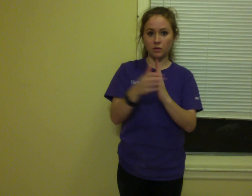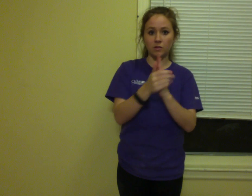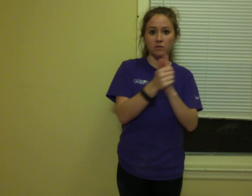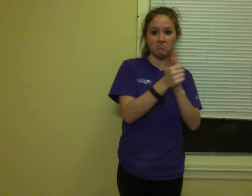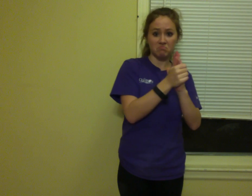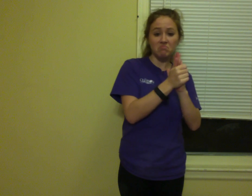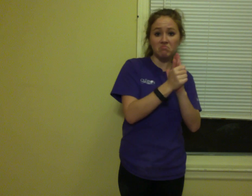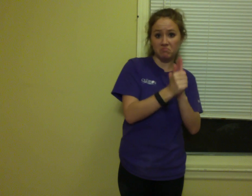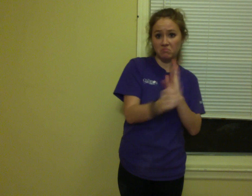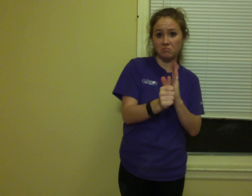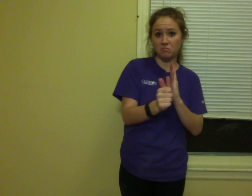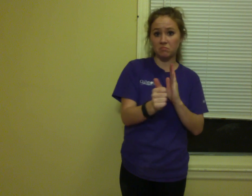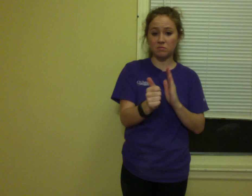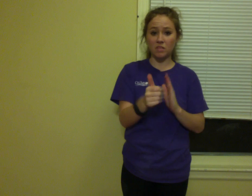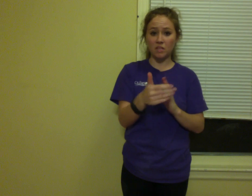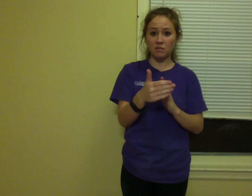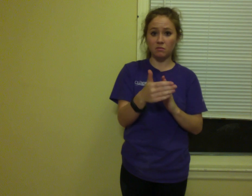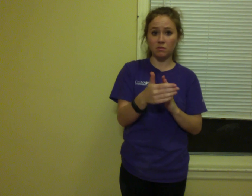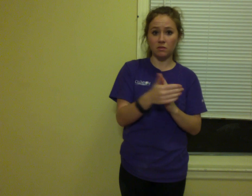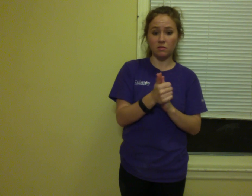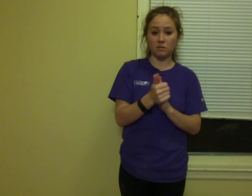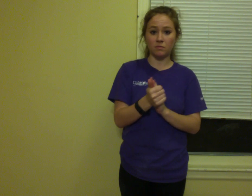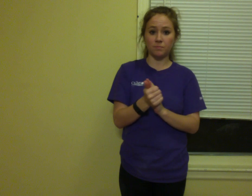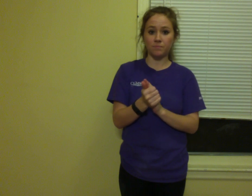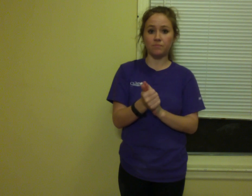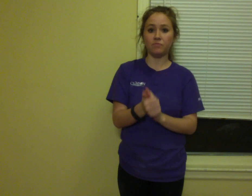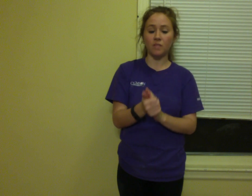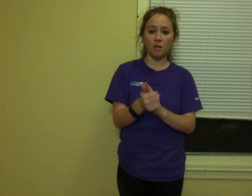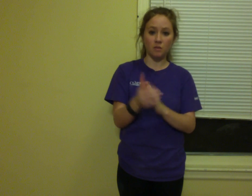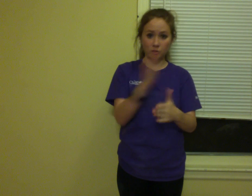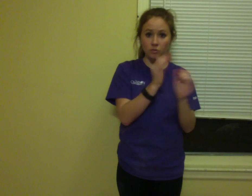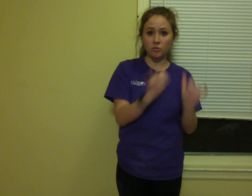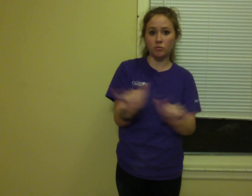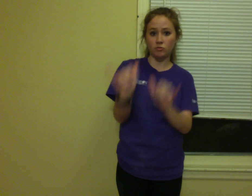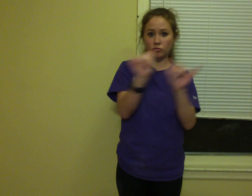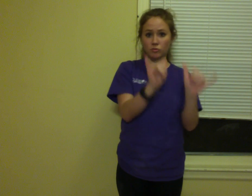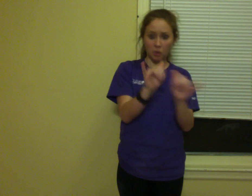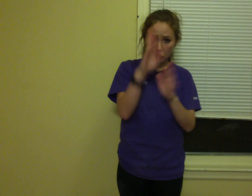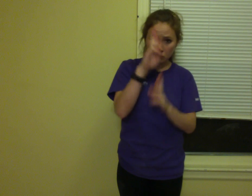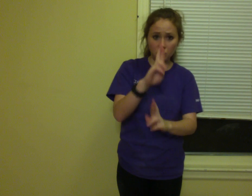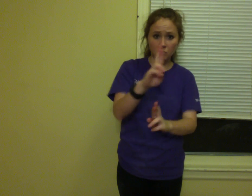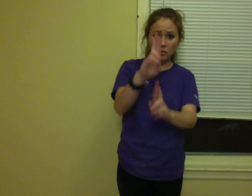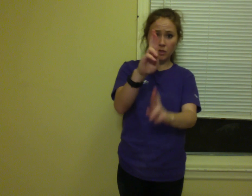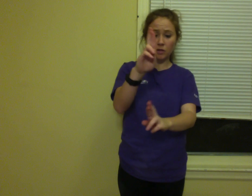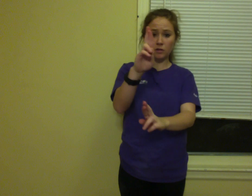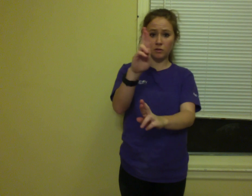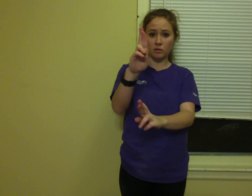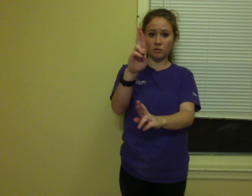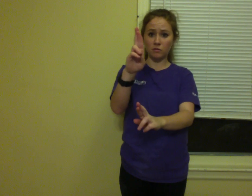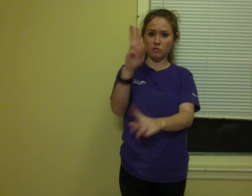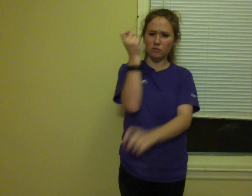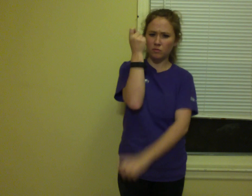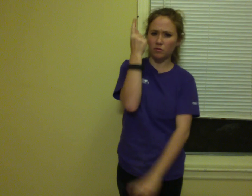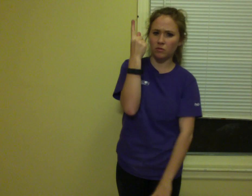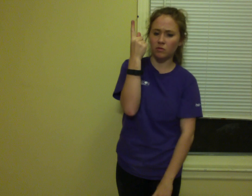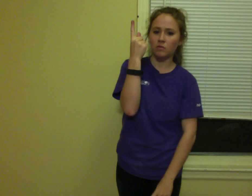And there is shared respect if various groups in the community recognize each other's right to hold different faiths